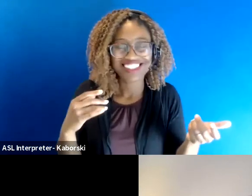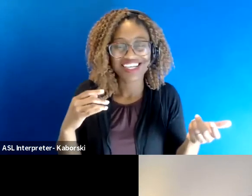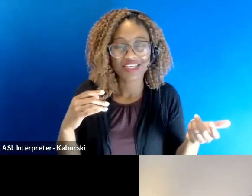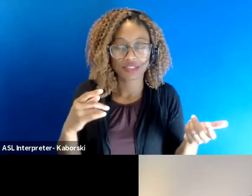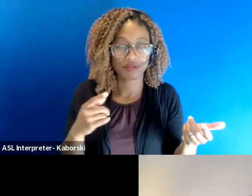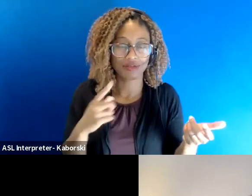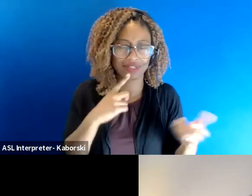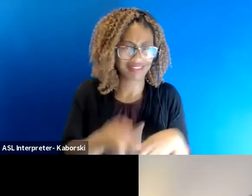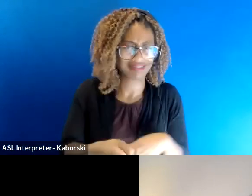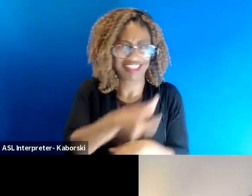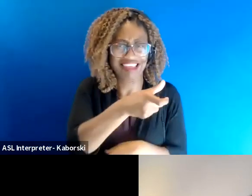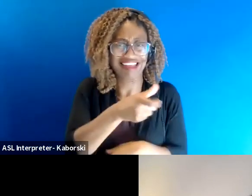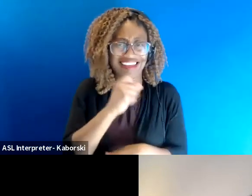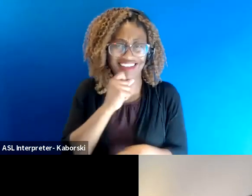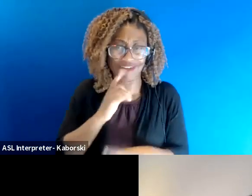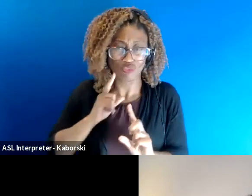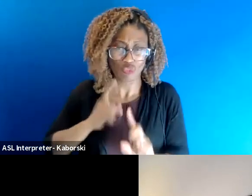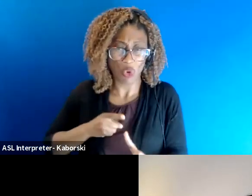not